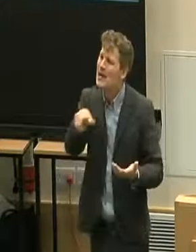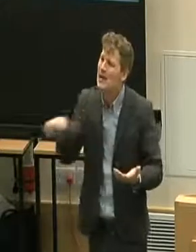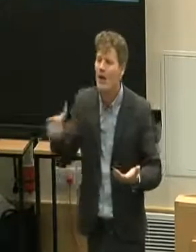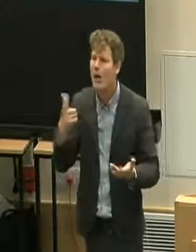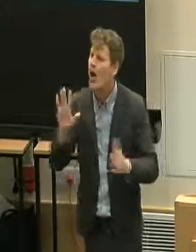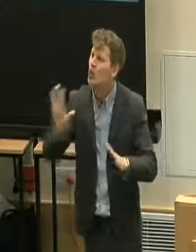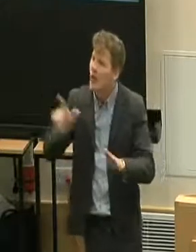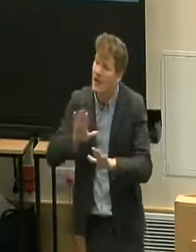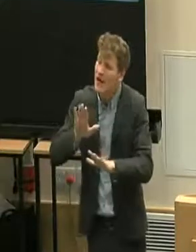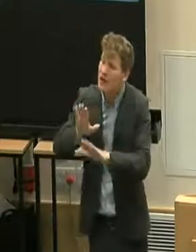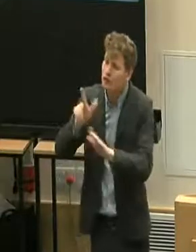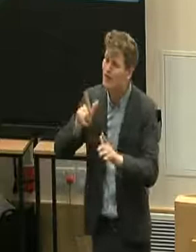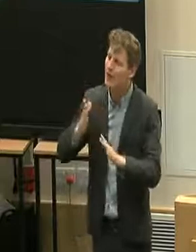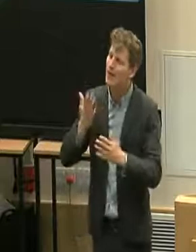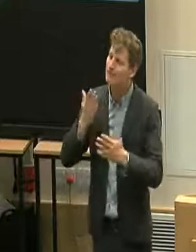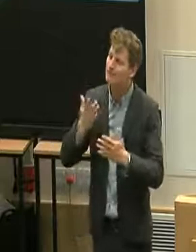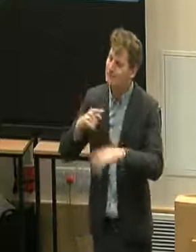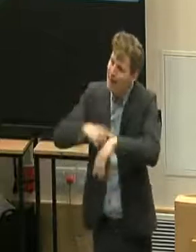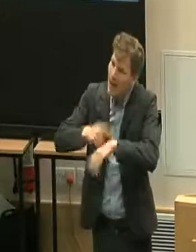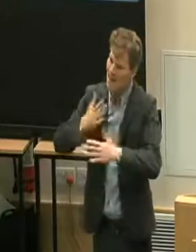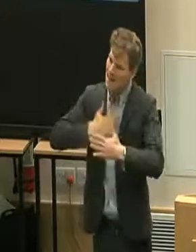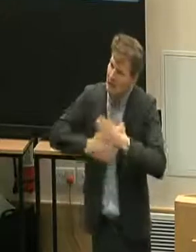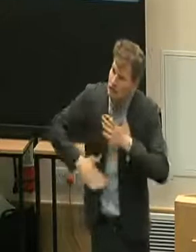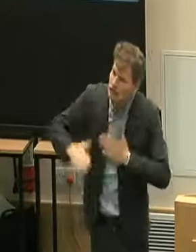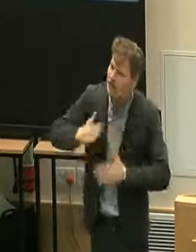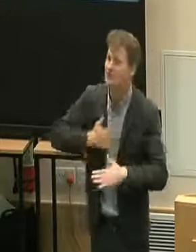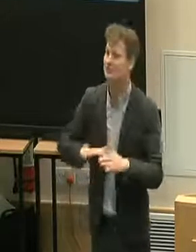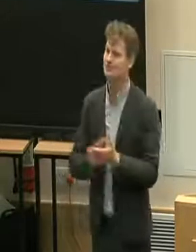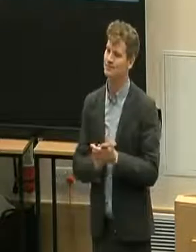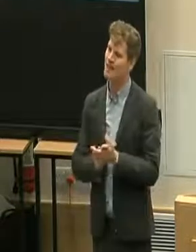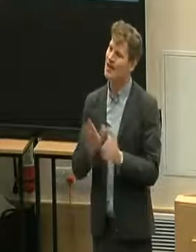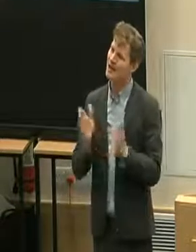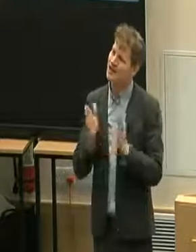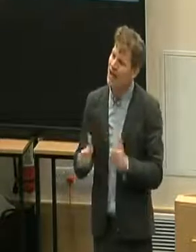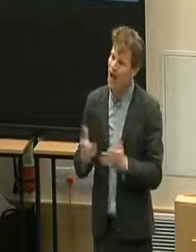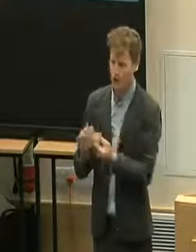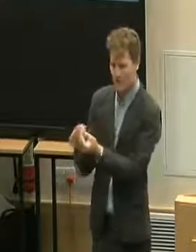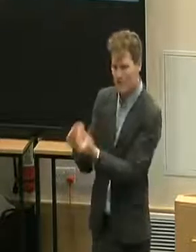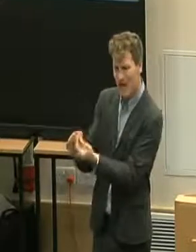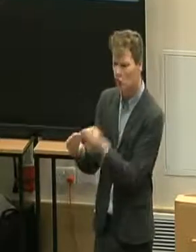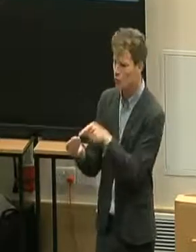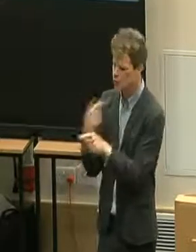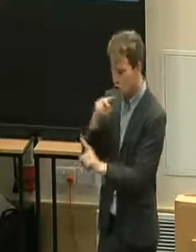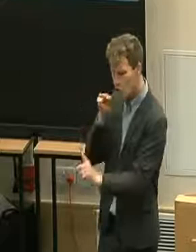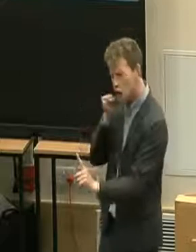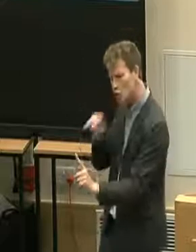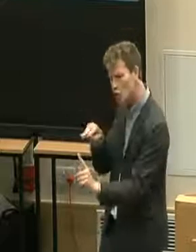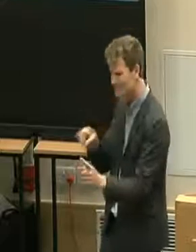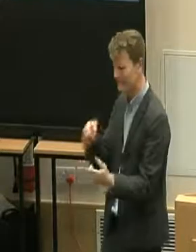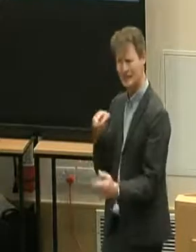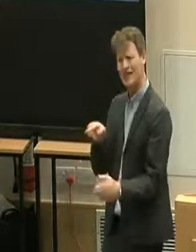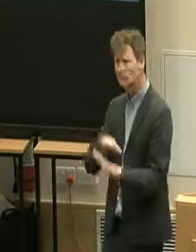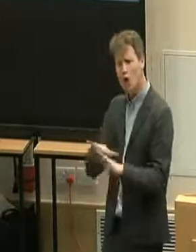give meaning to values, can look at equality and say, that's not just a word